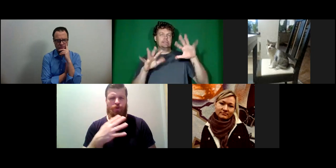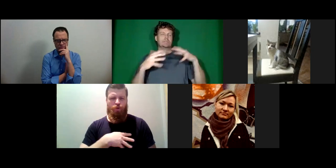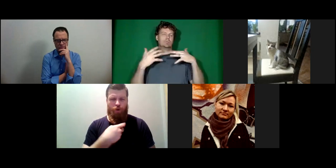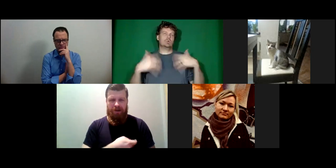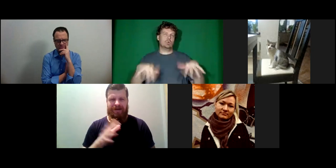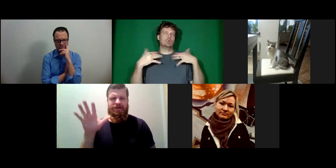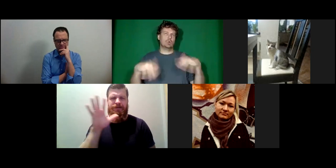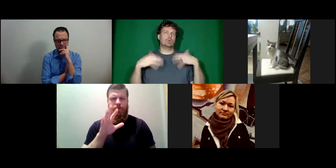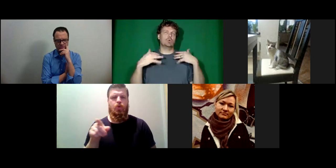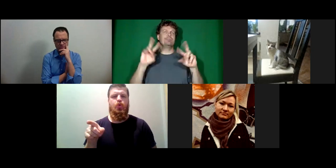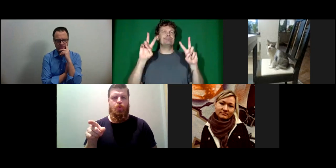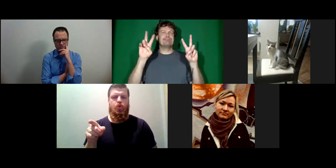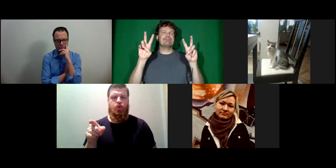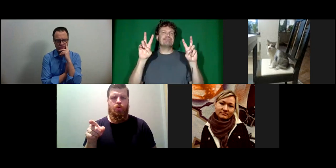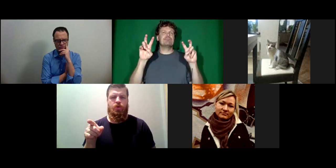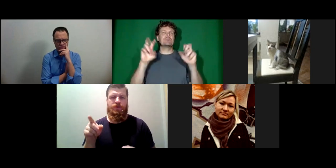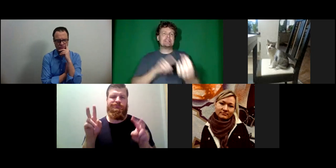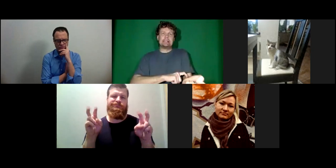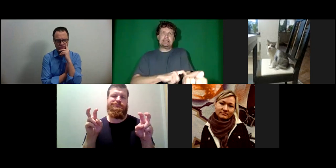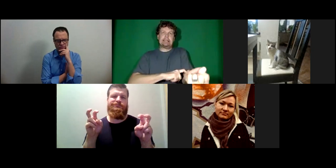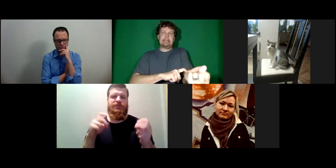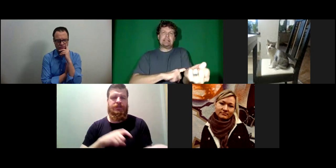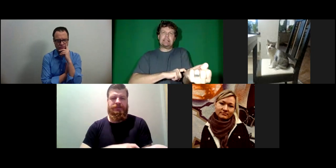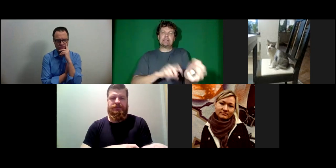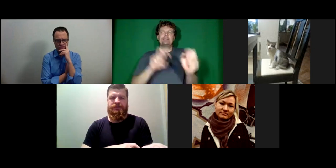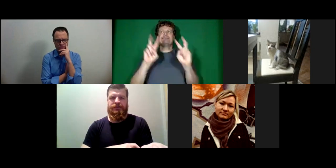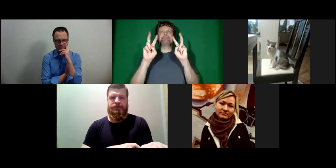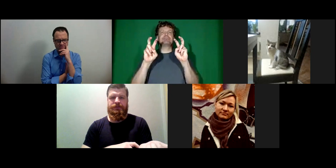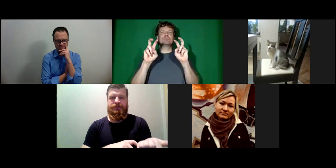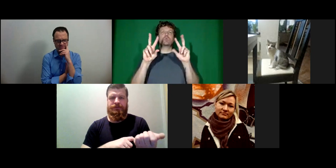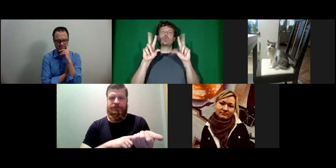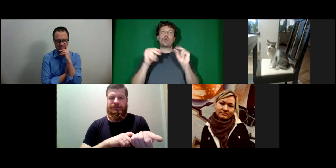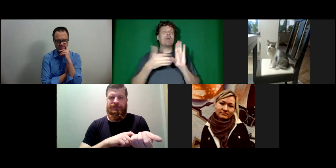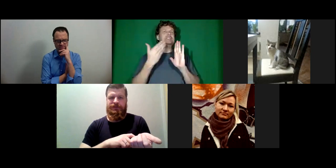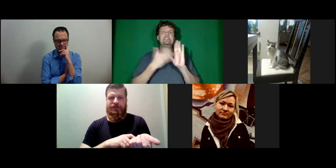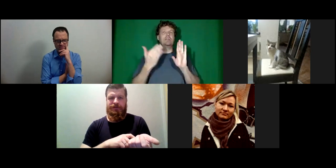in Serbia, in Croatia, in that area, the coaches are quite intense.